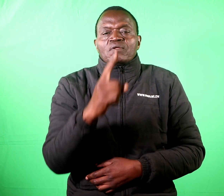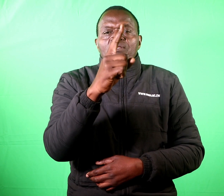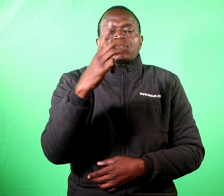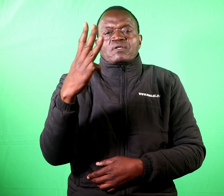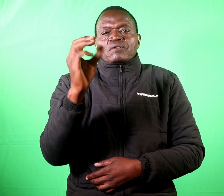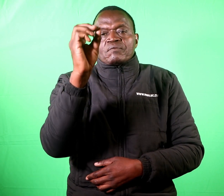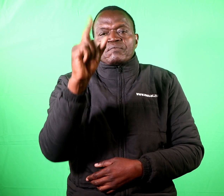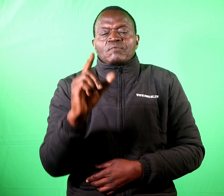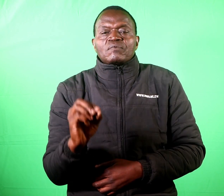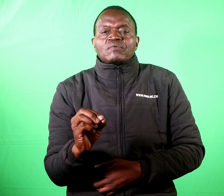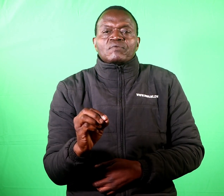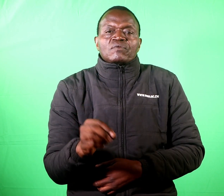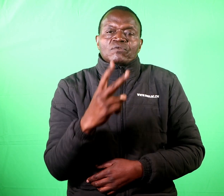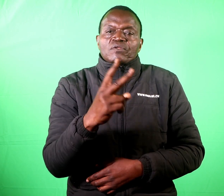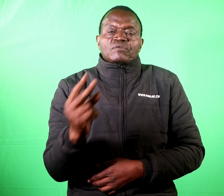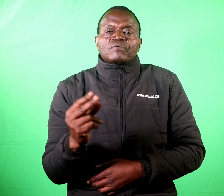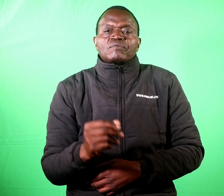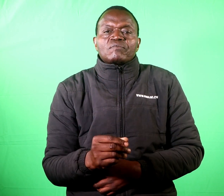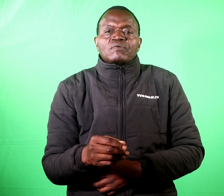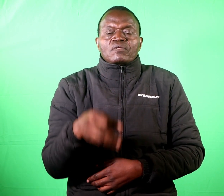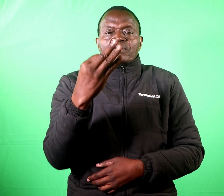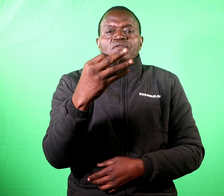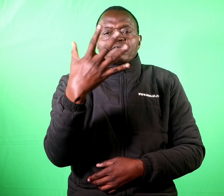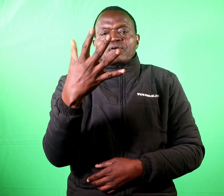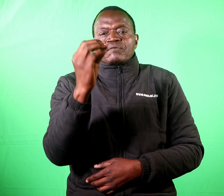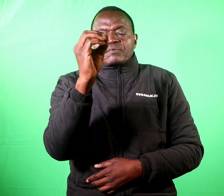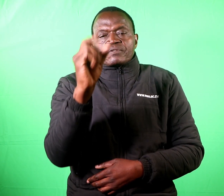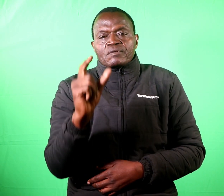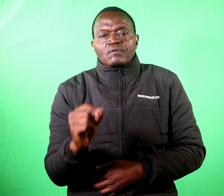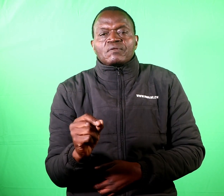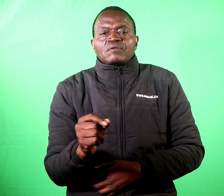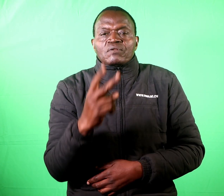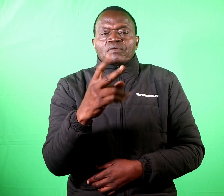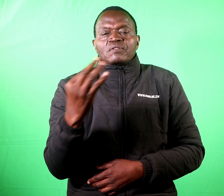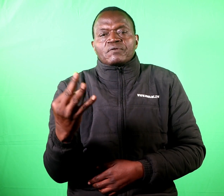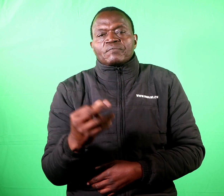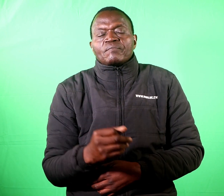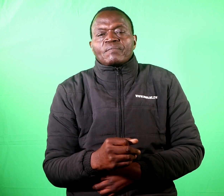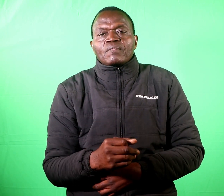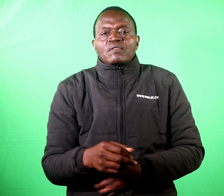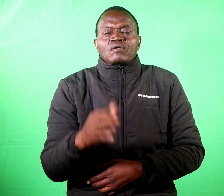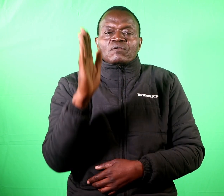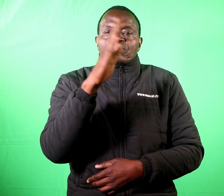19%, 2022, 35%, 2023, 12%.